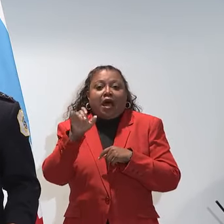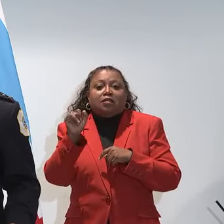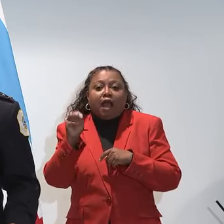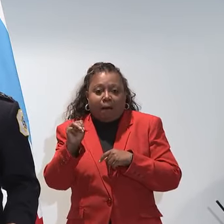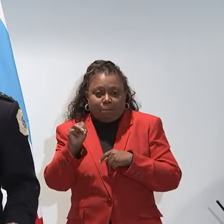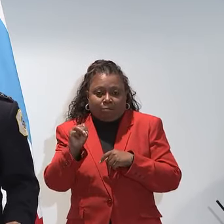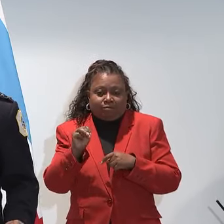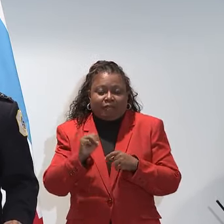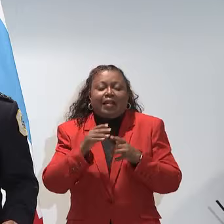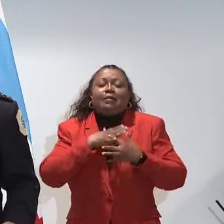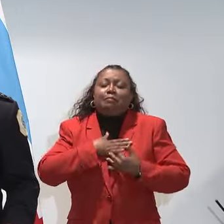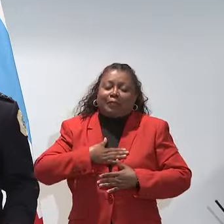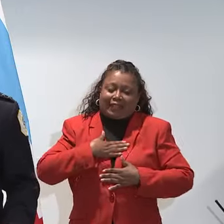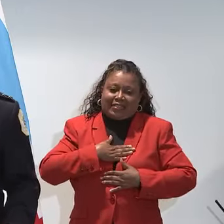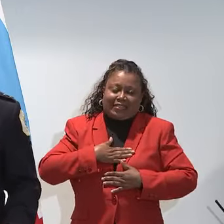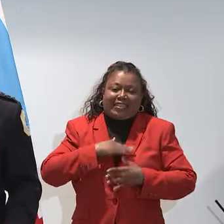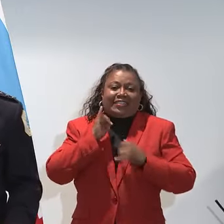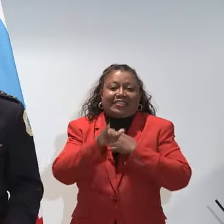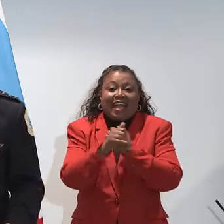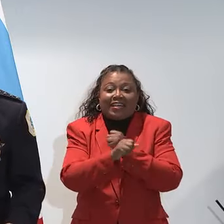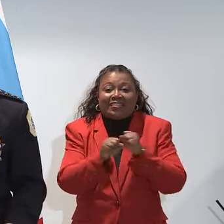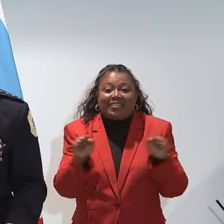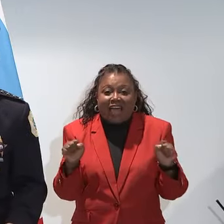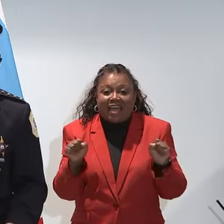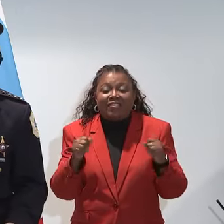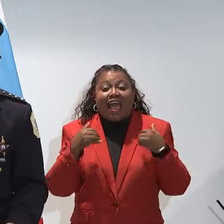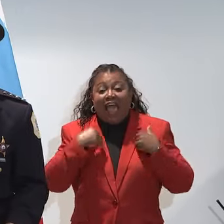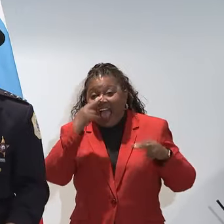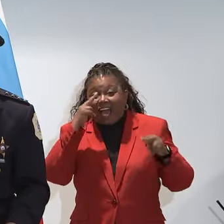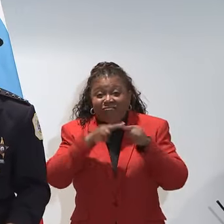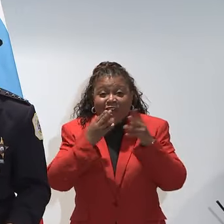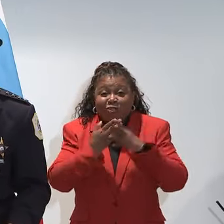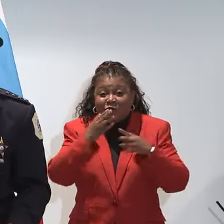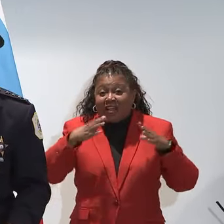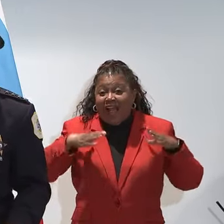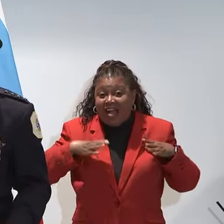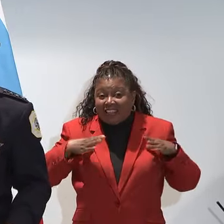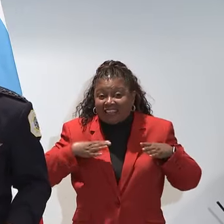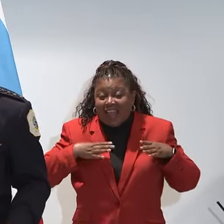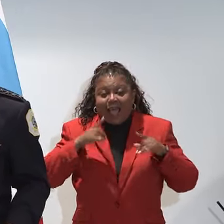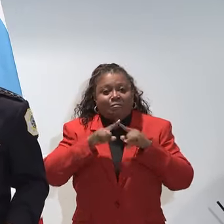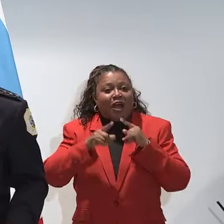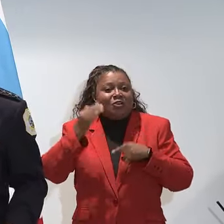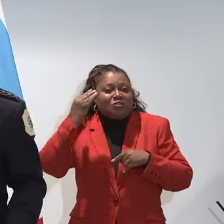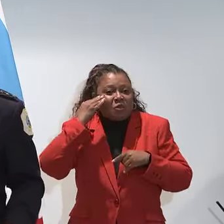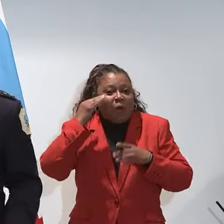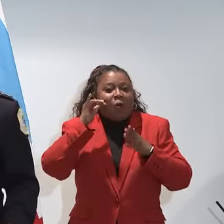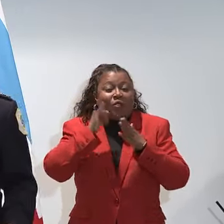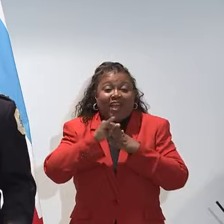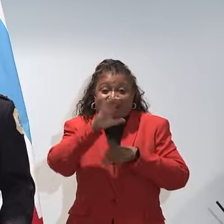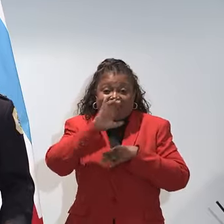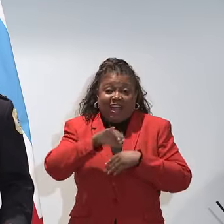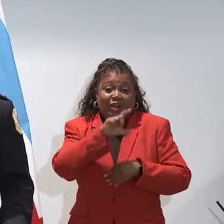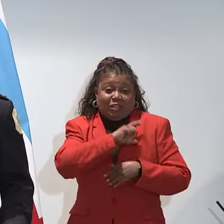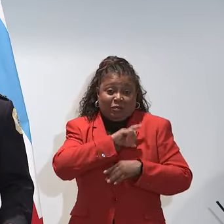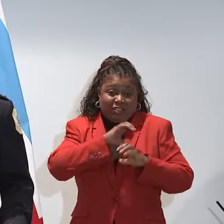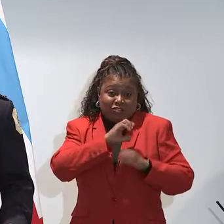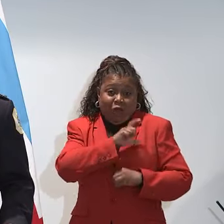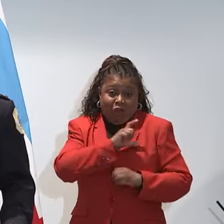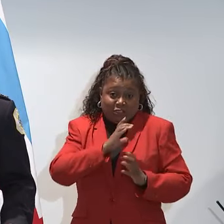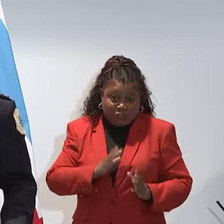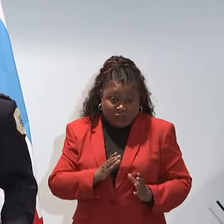cpdtip.com. Please stay safe, have fun over the holiday, but know that the Chicago police